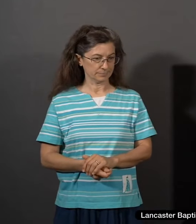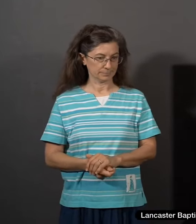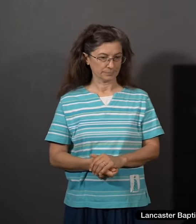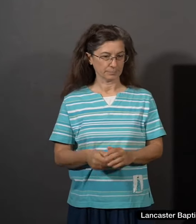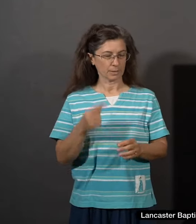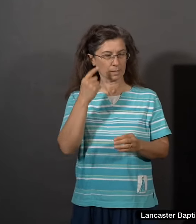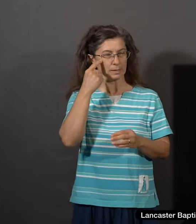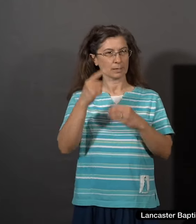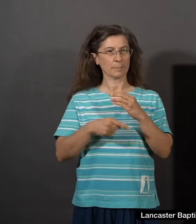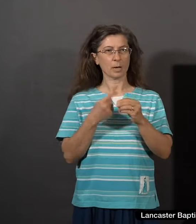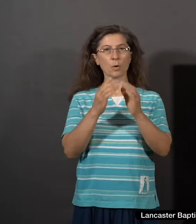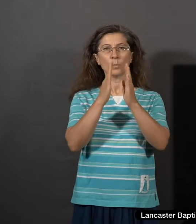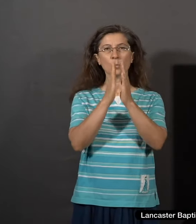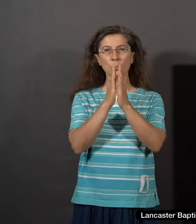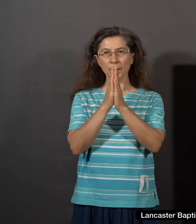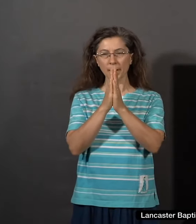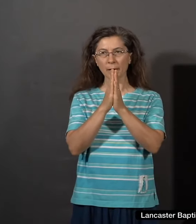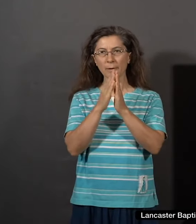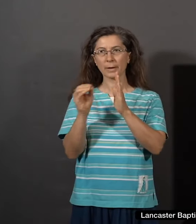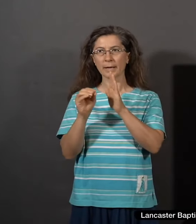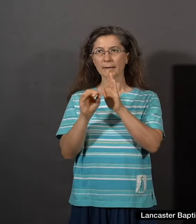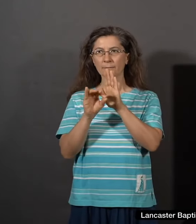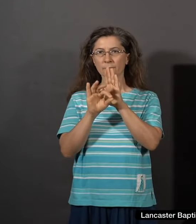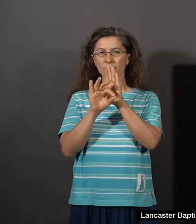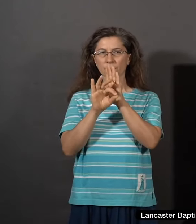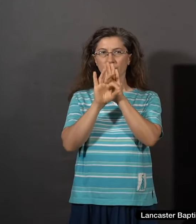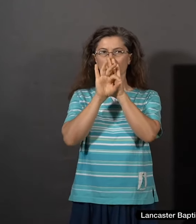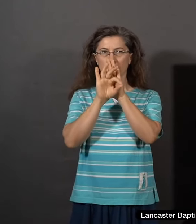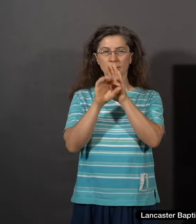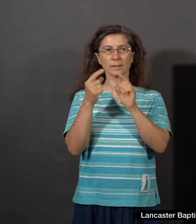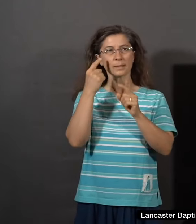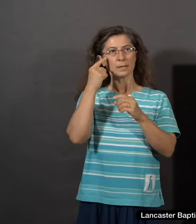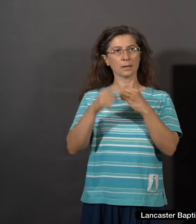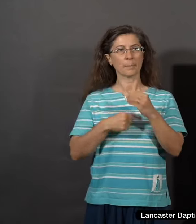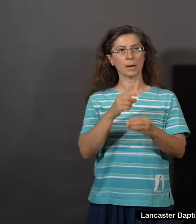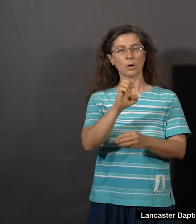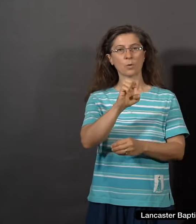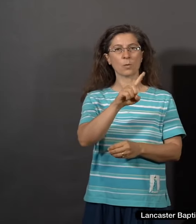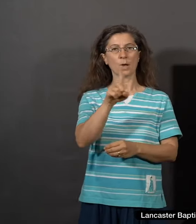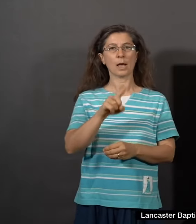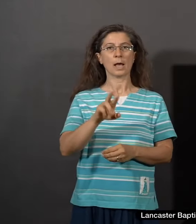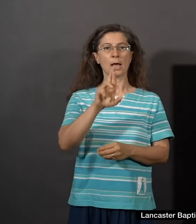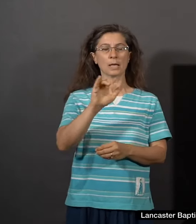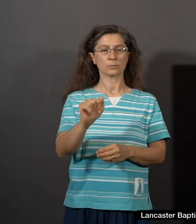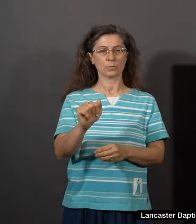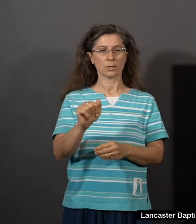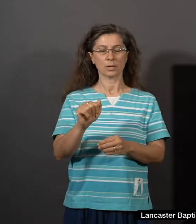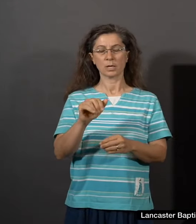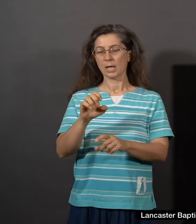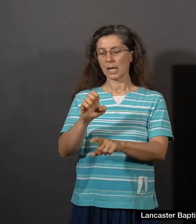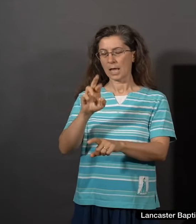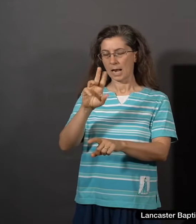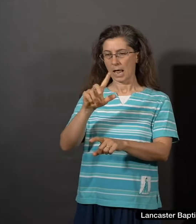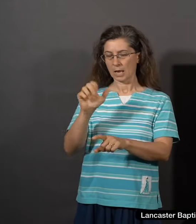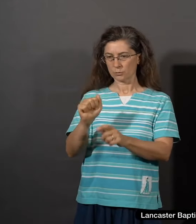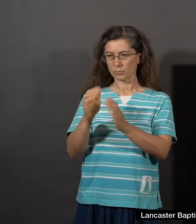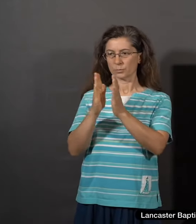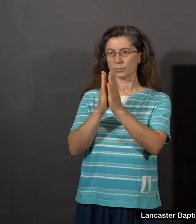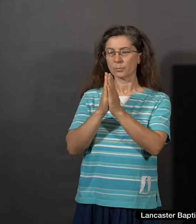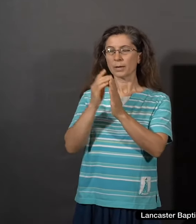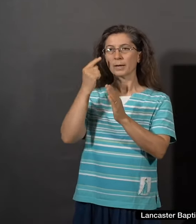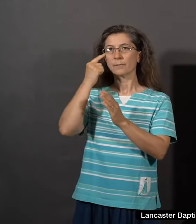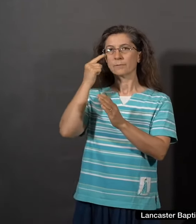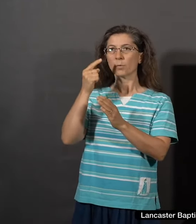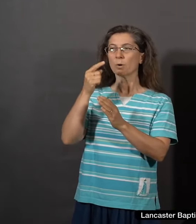fasting i'm reminded of the book of ezra where ezra was praying for the rebuilding of the temple and he prayed that